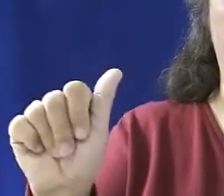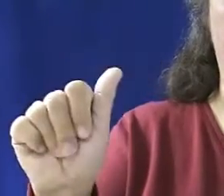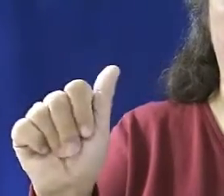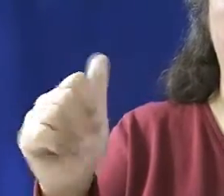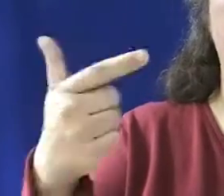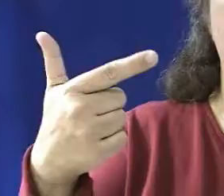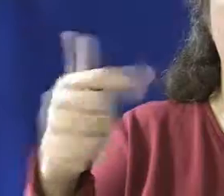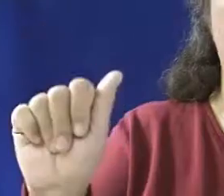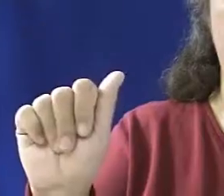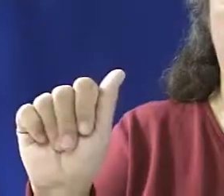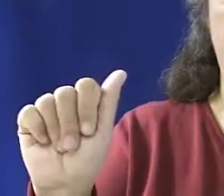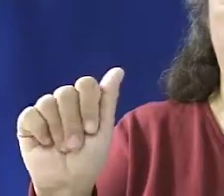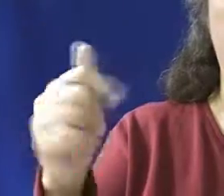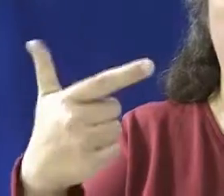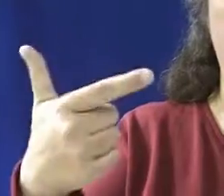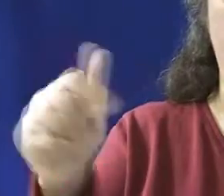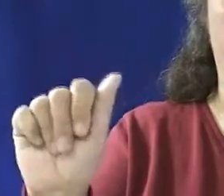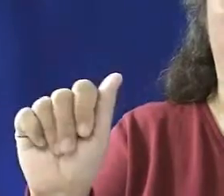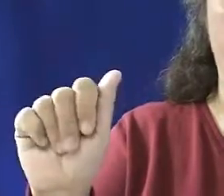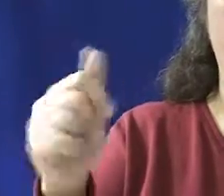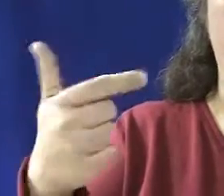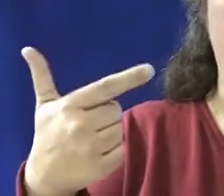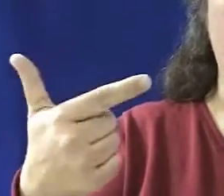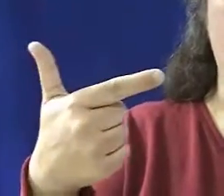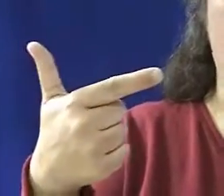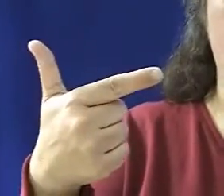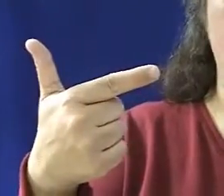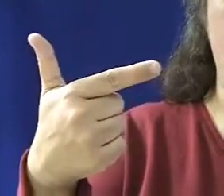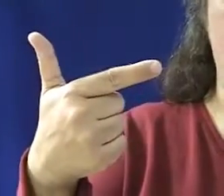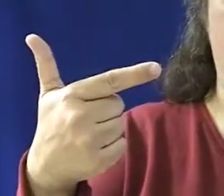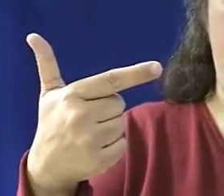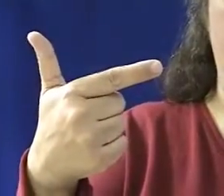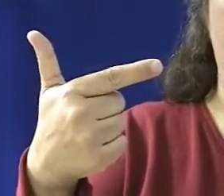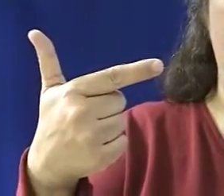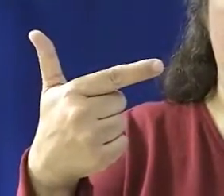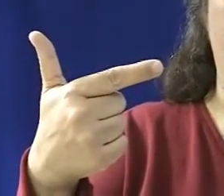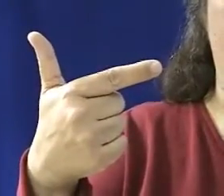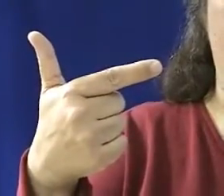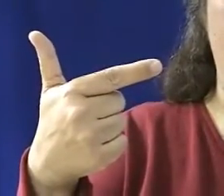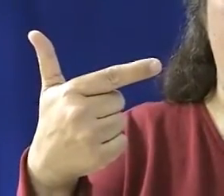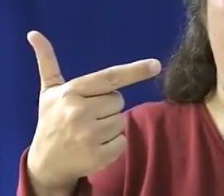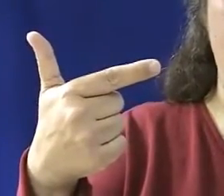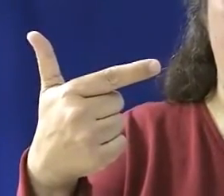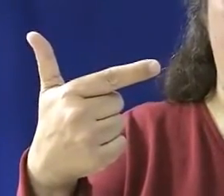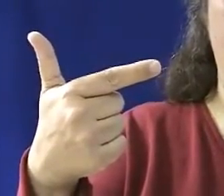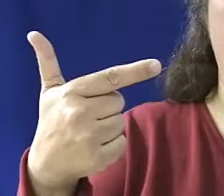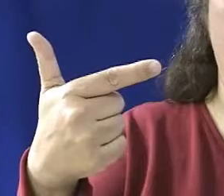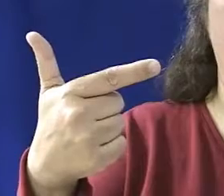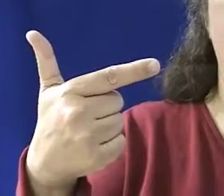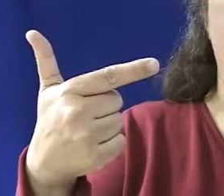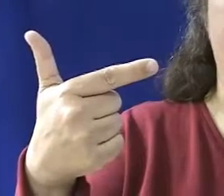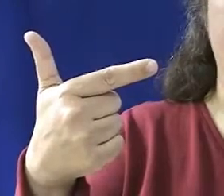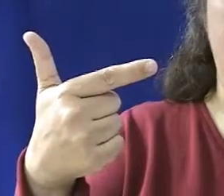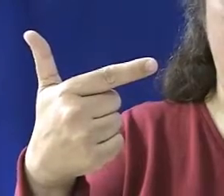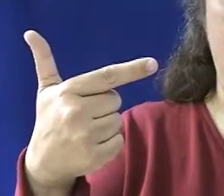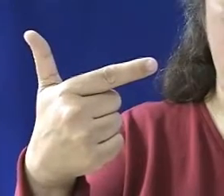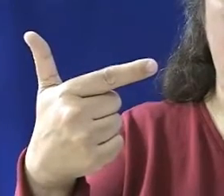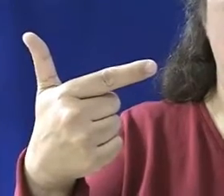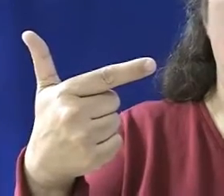Georgia. Georgia. G-A. And this is called the Georgia G. You don't see that anywhere else in the country except here, or